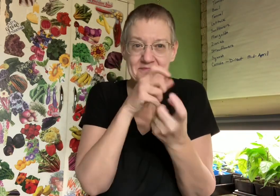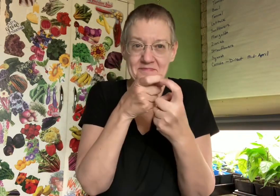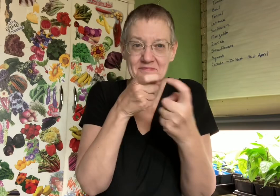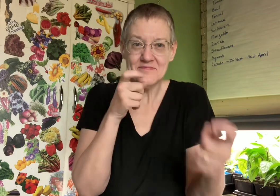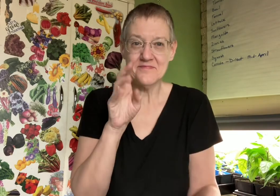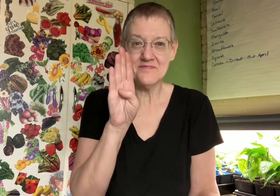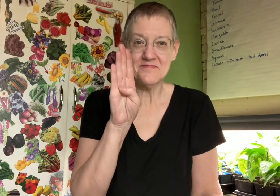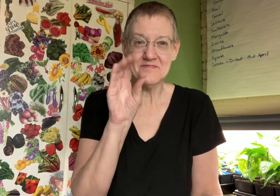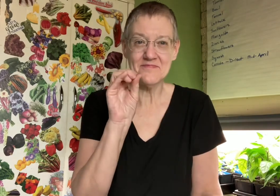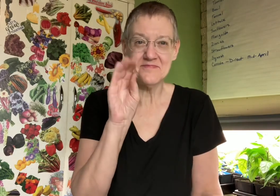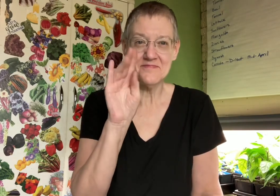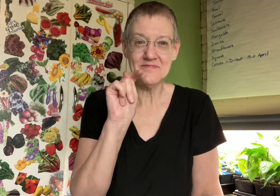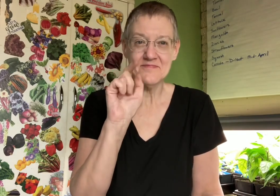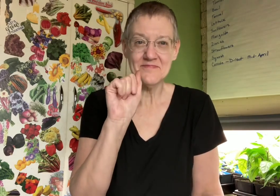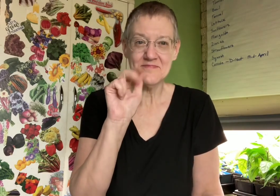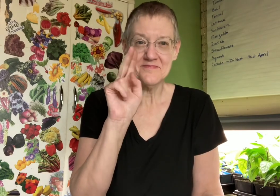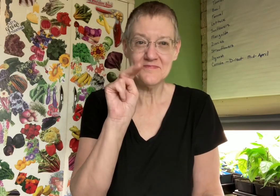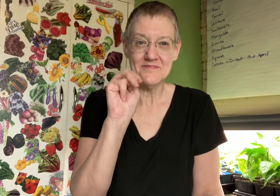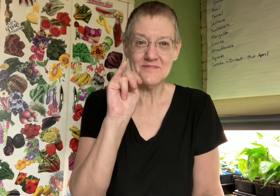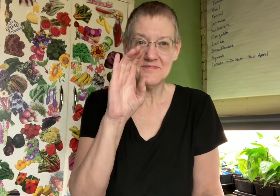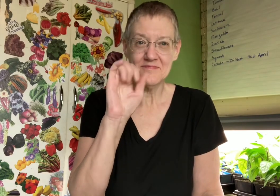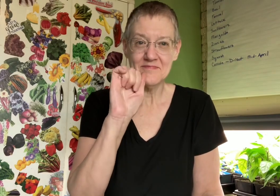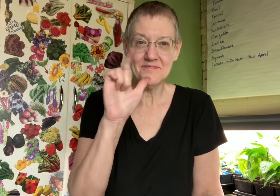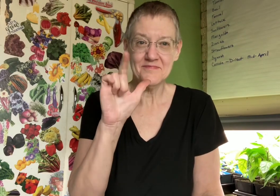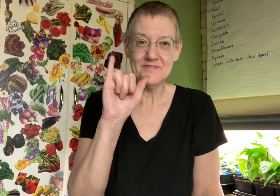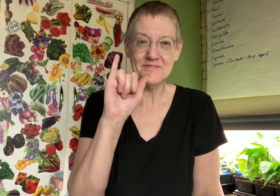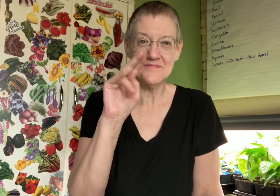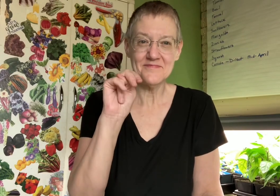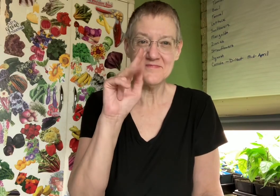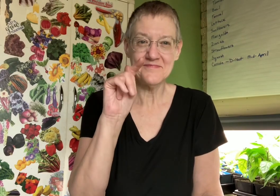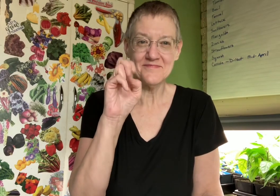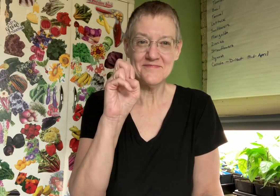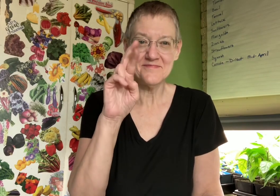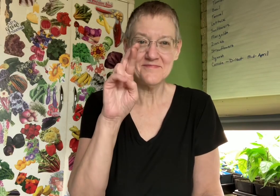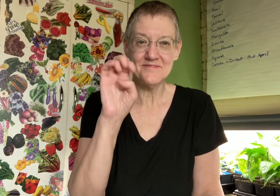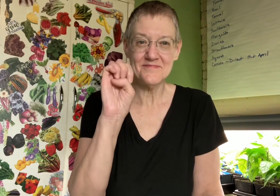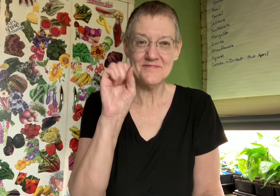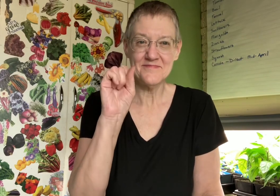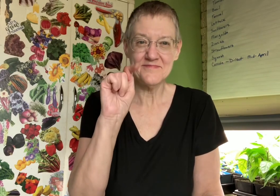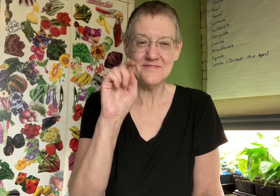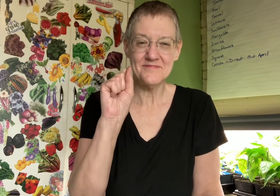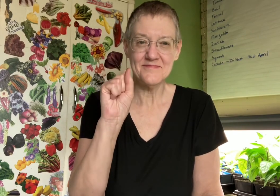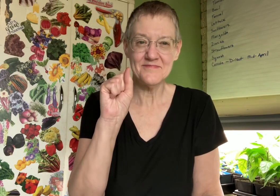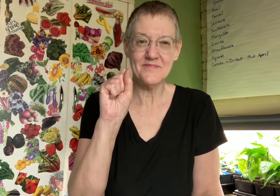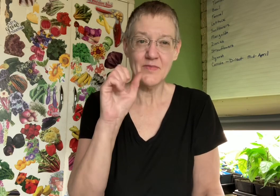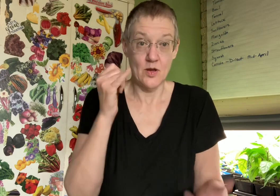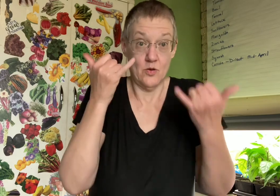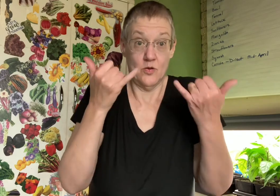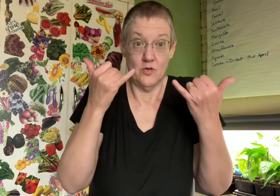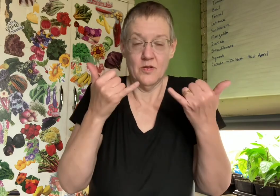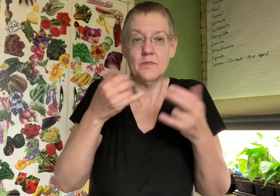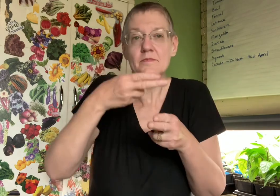fall. It's a mixture from botanical interests currently called